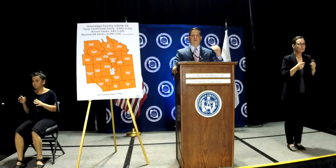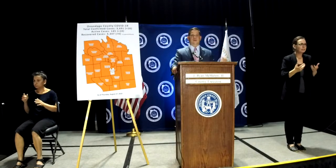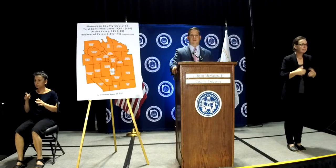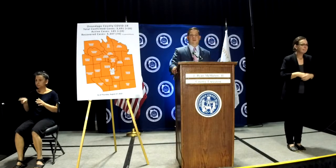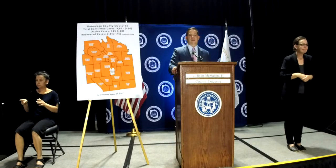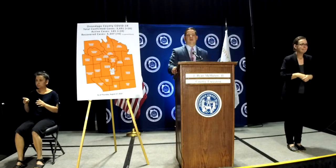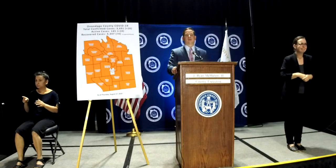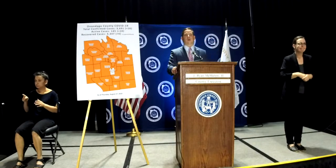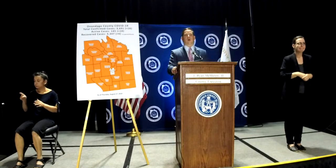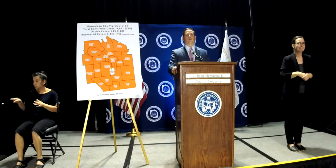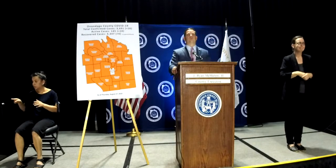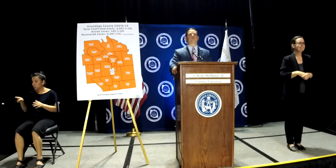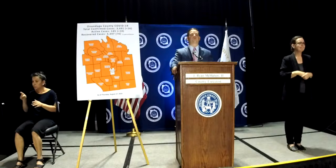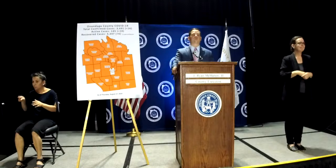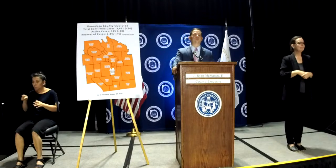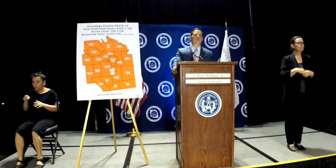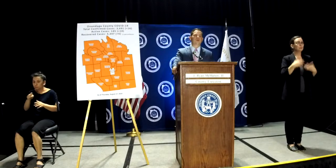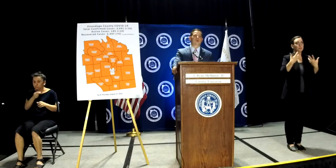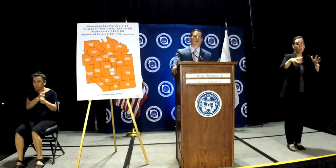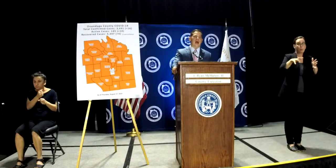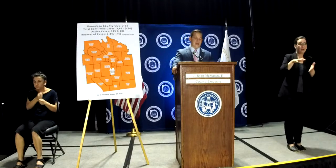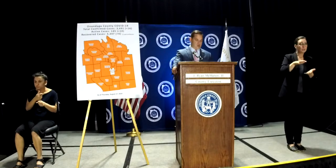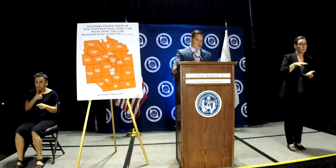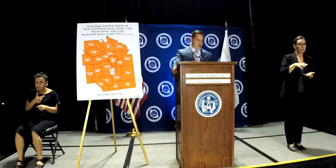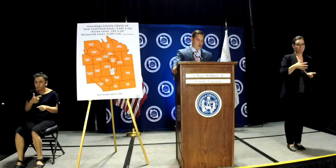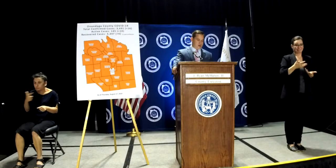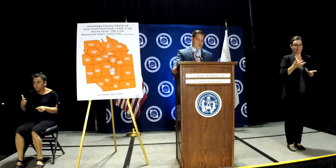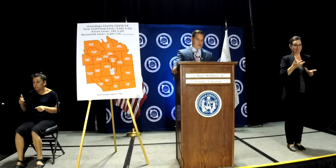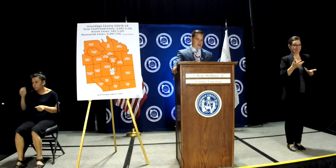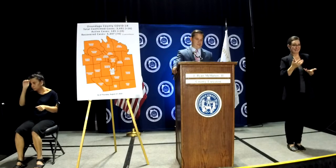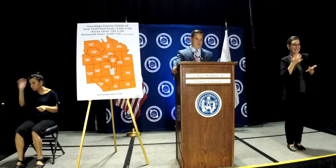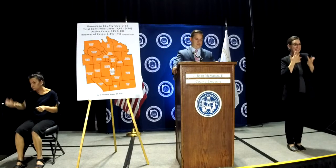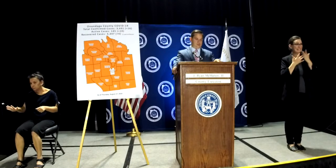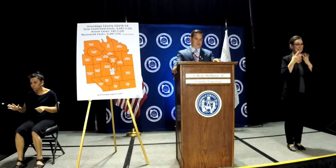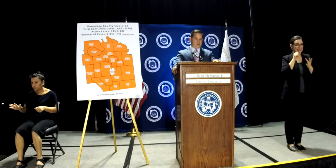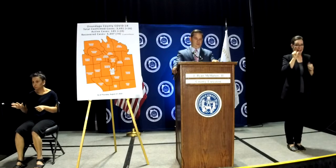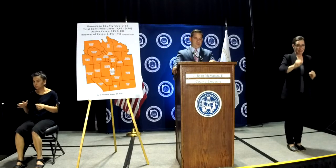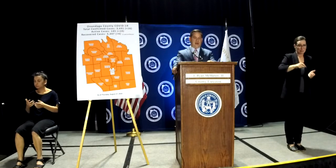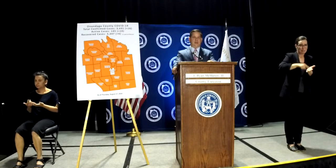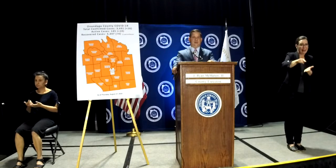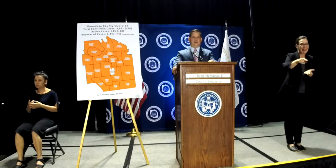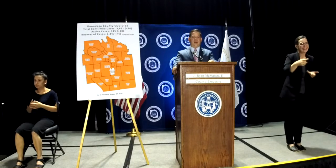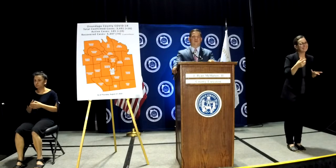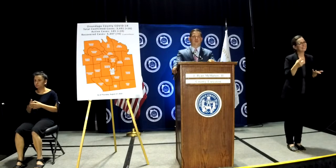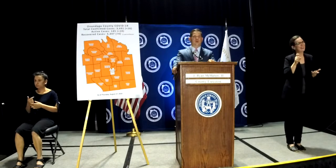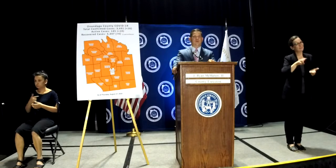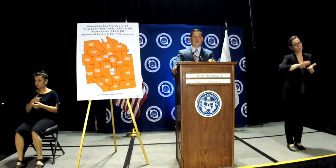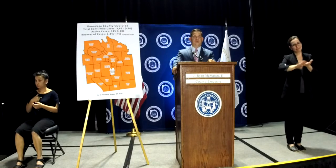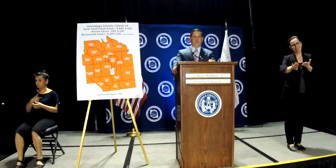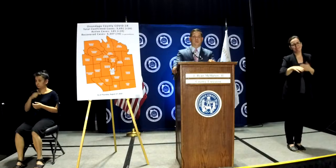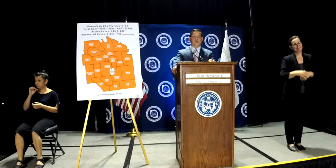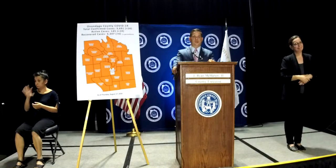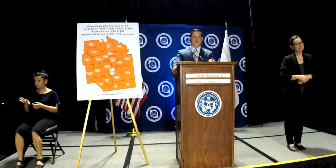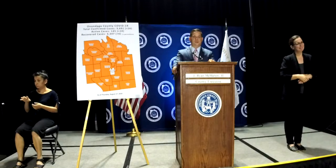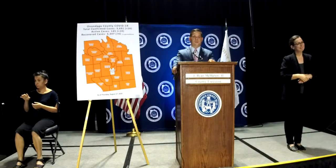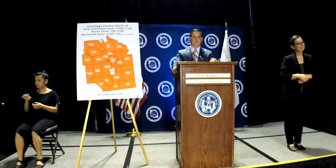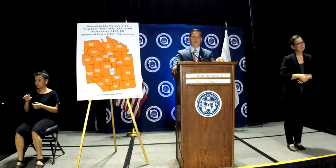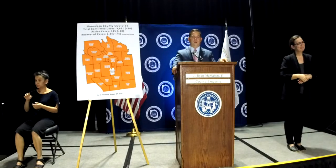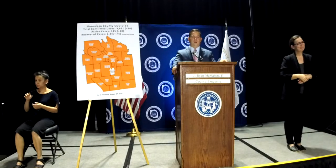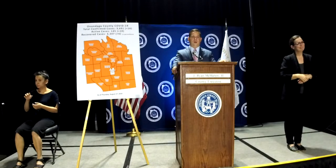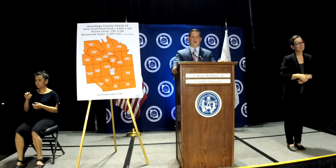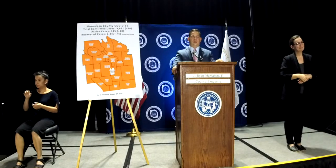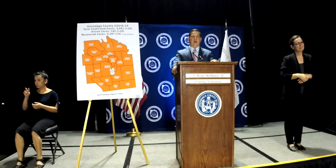at once. So I could have gone and said I needed to lay off 250